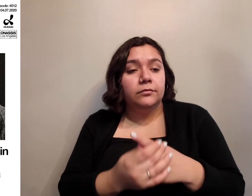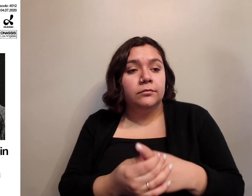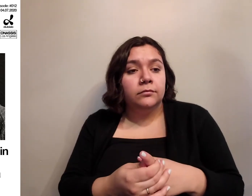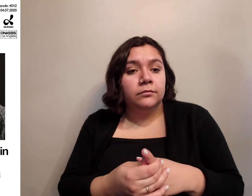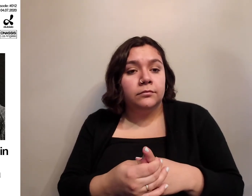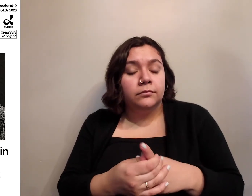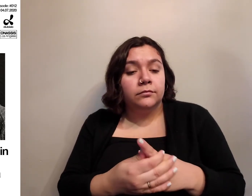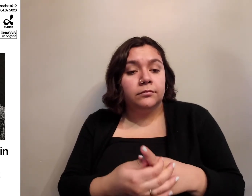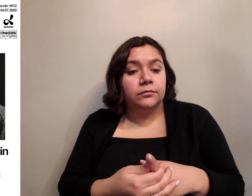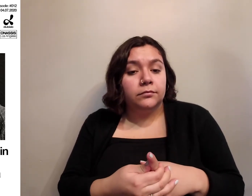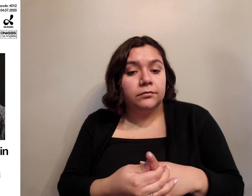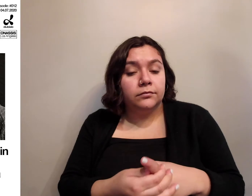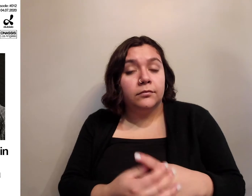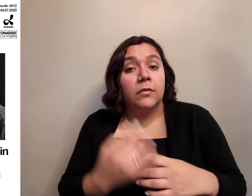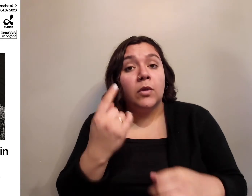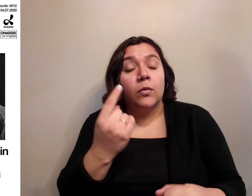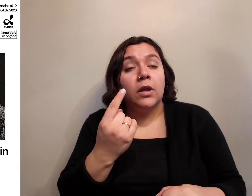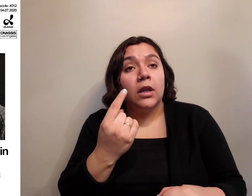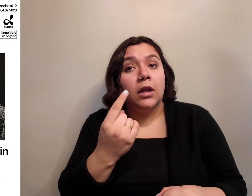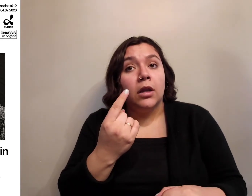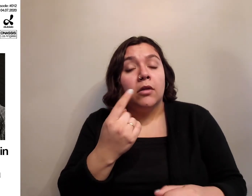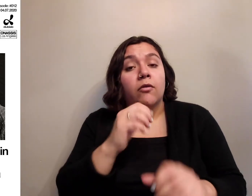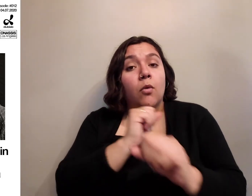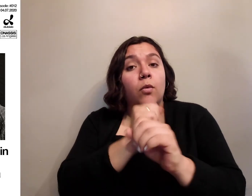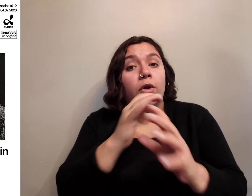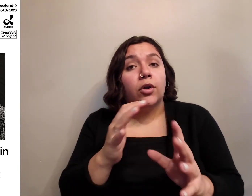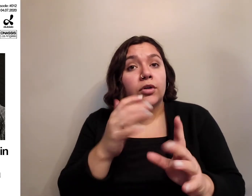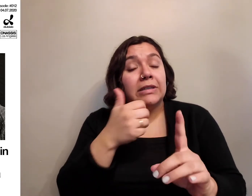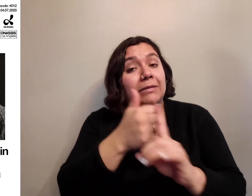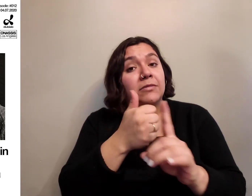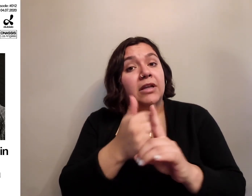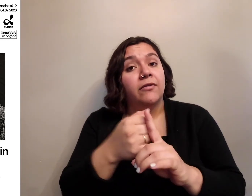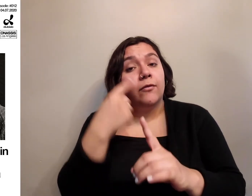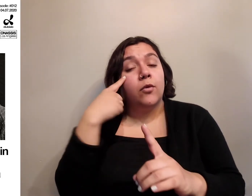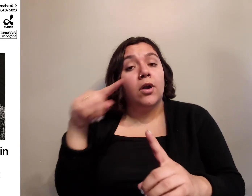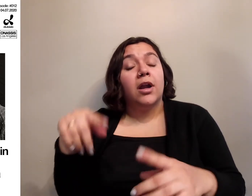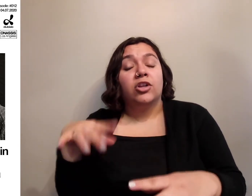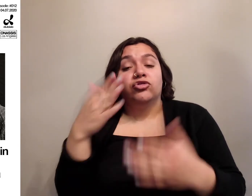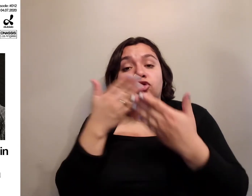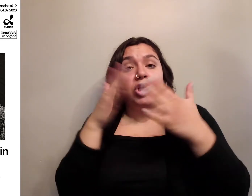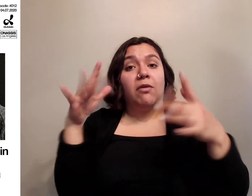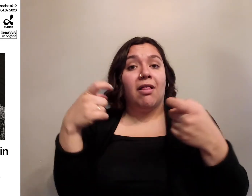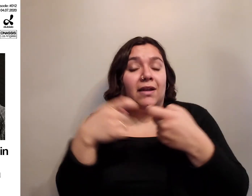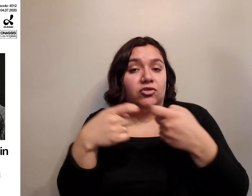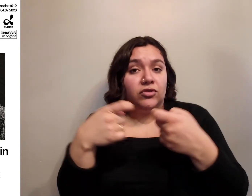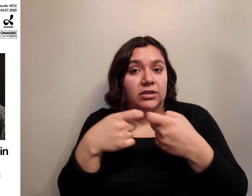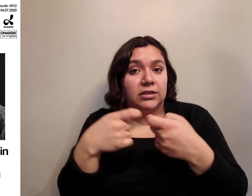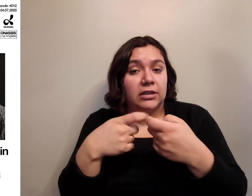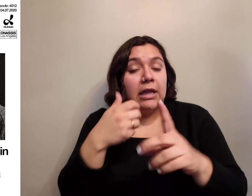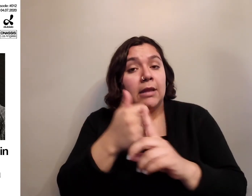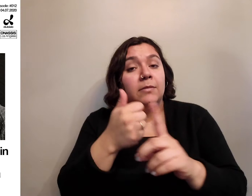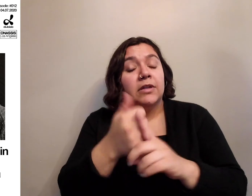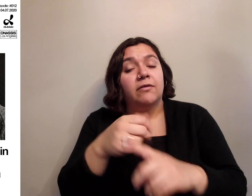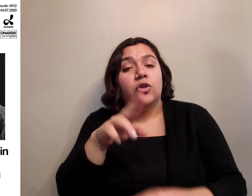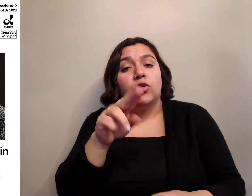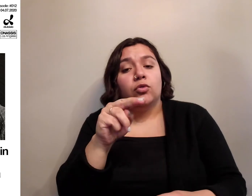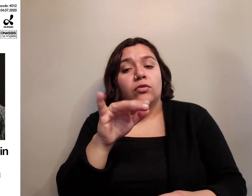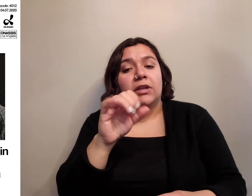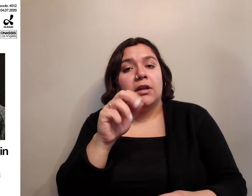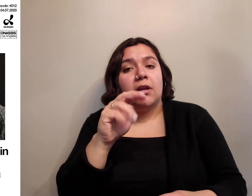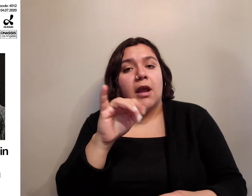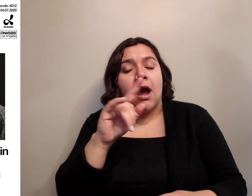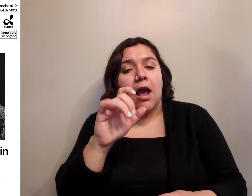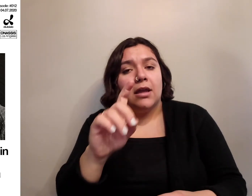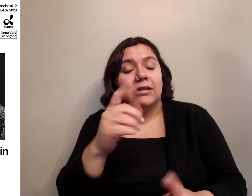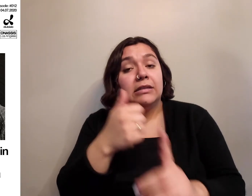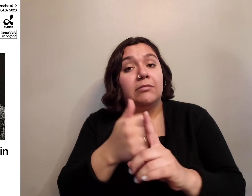is one of workers at General Electric who unionized workers who